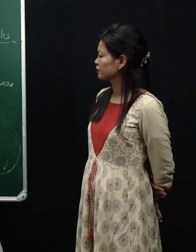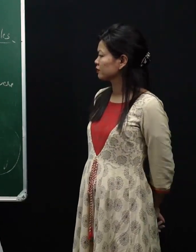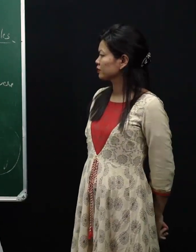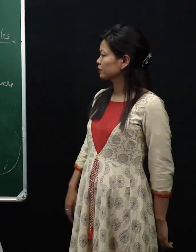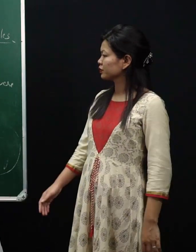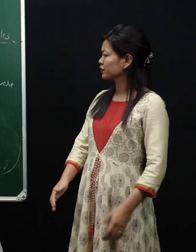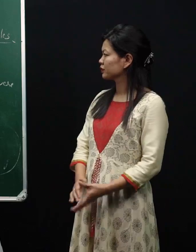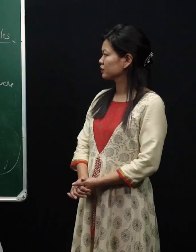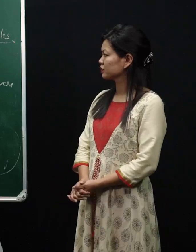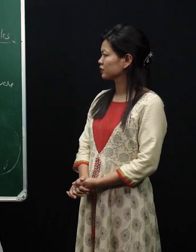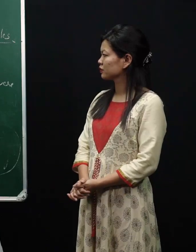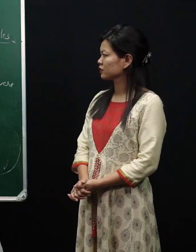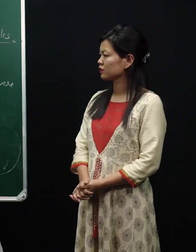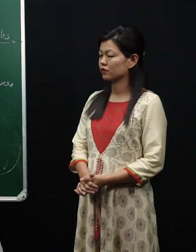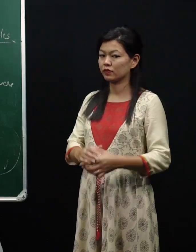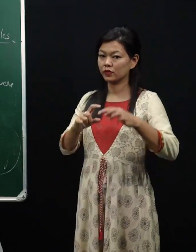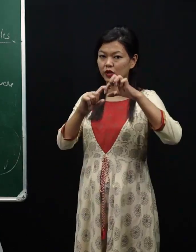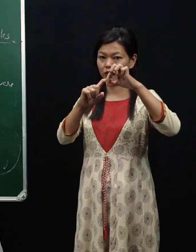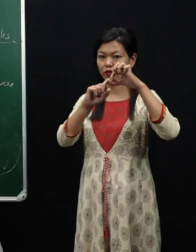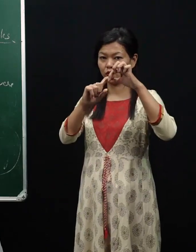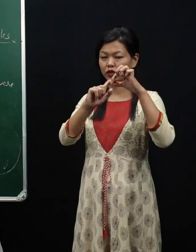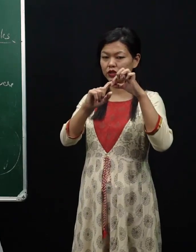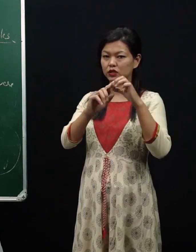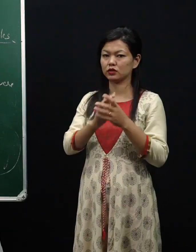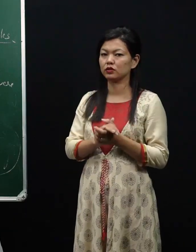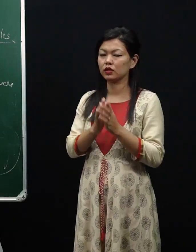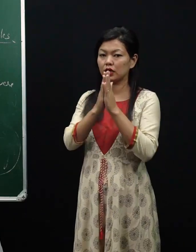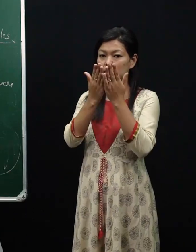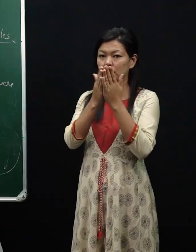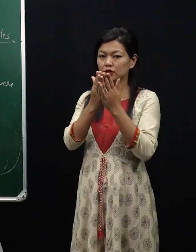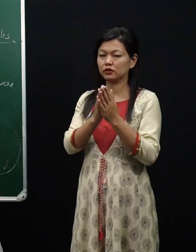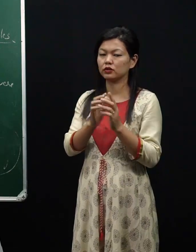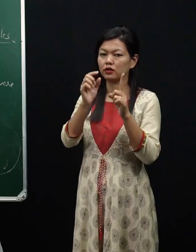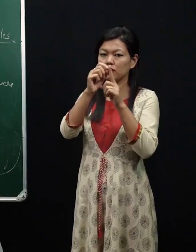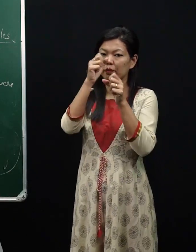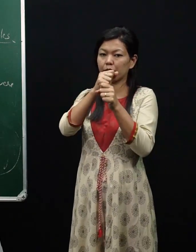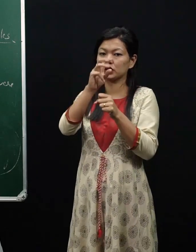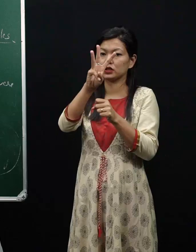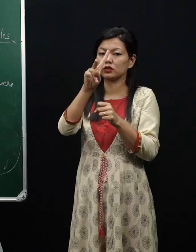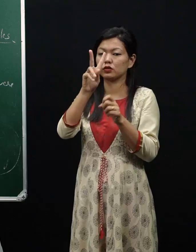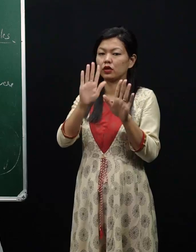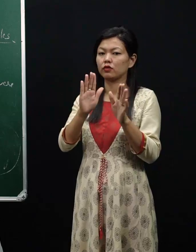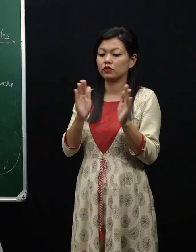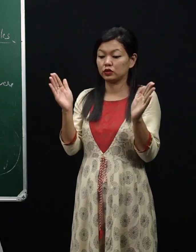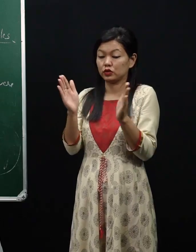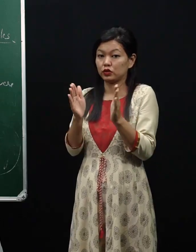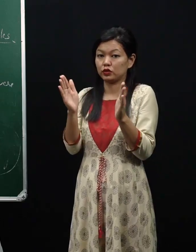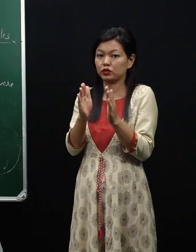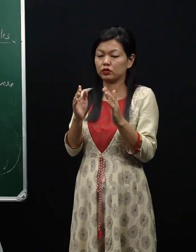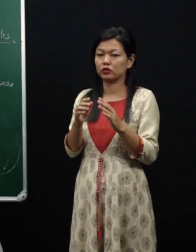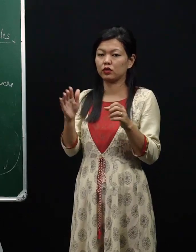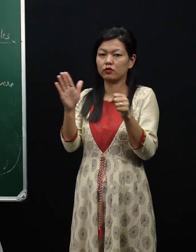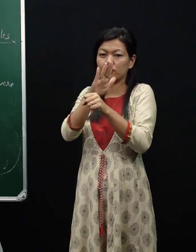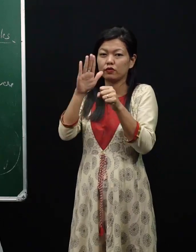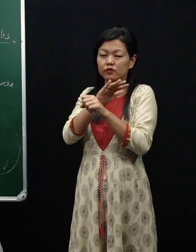Students, okay, I have written this question. This is in text number one, and I have written this question in a short form, okay? So now,